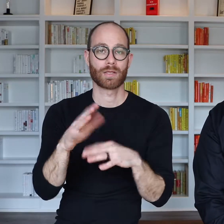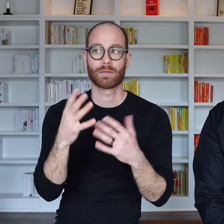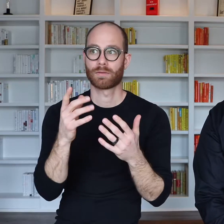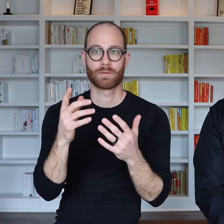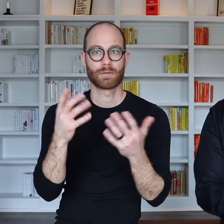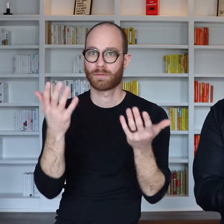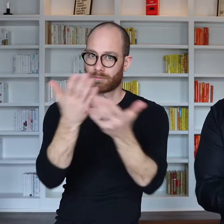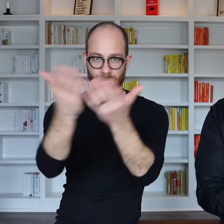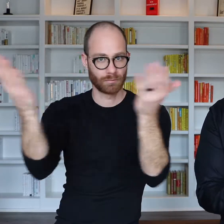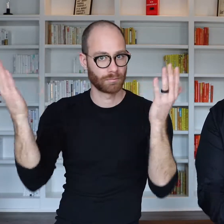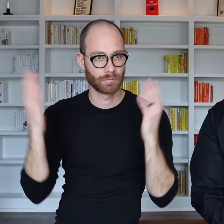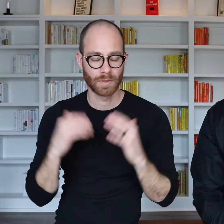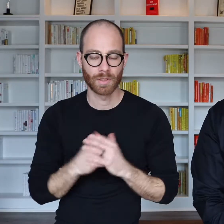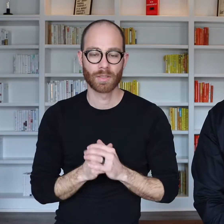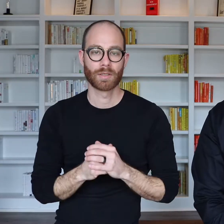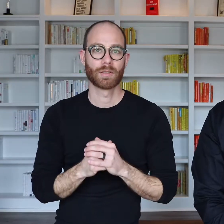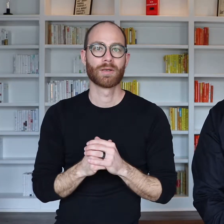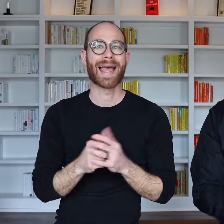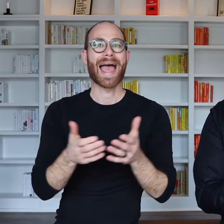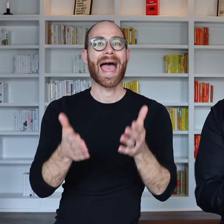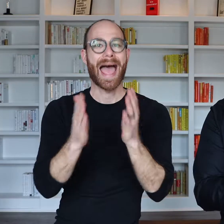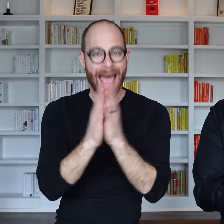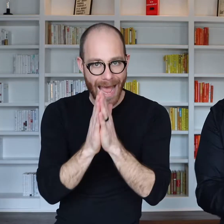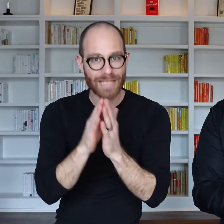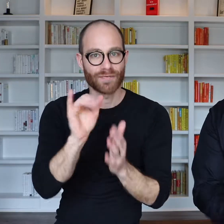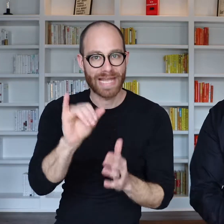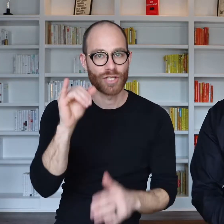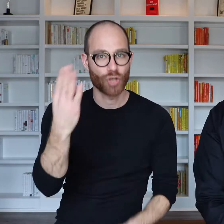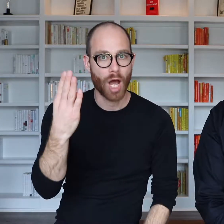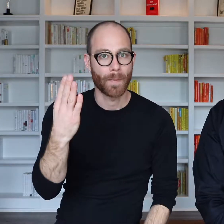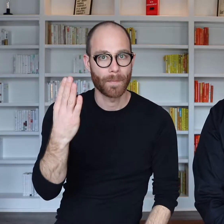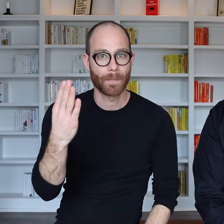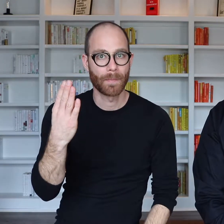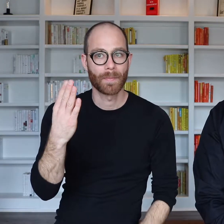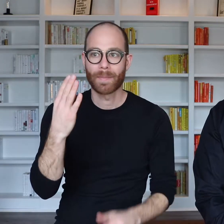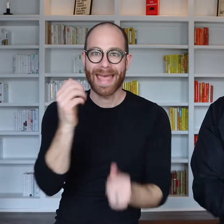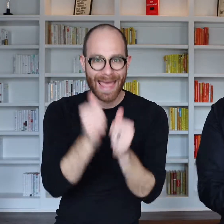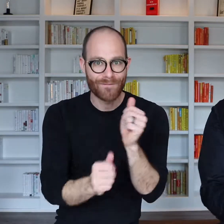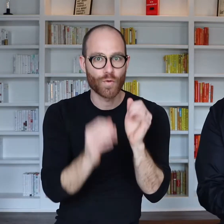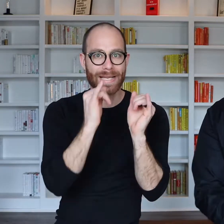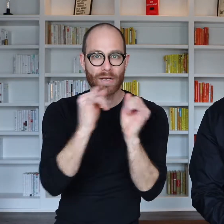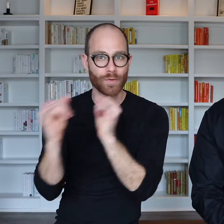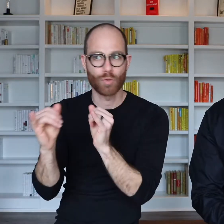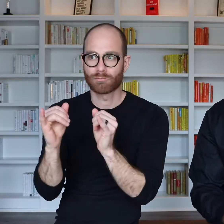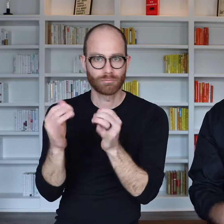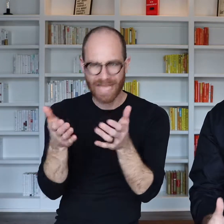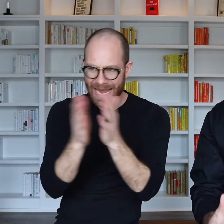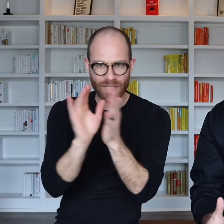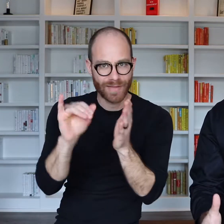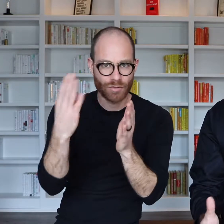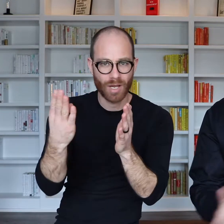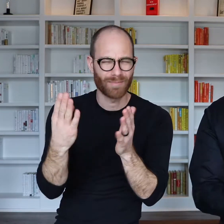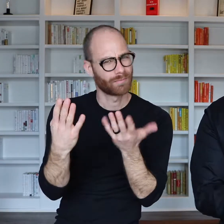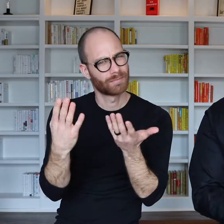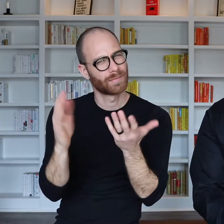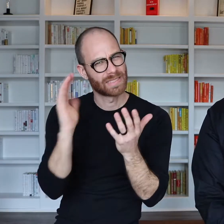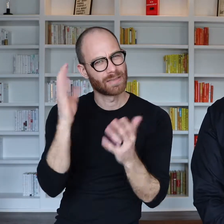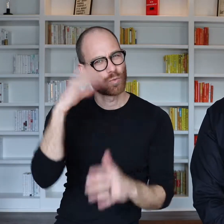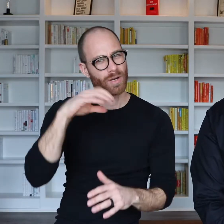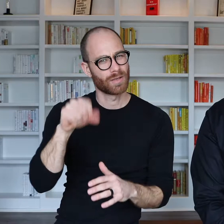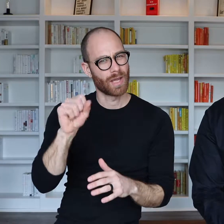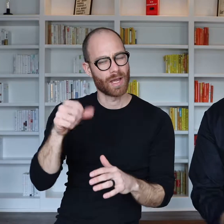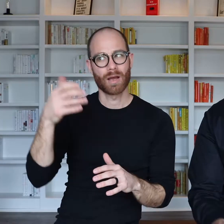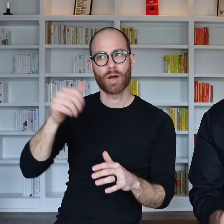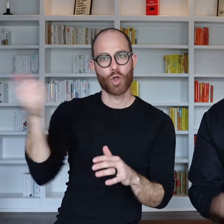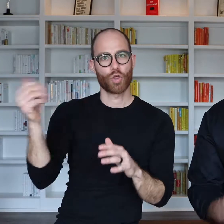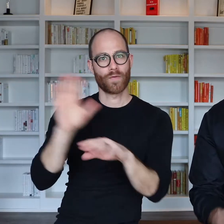applying for, to ask for the job and ask in every single interview. Now I know that sounds weird because in earlier videos